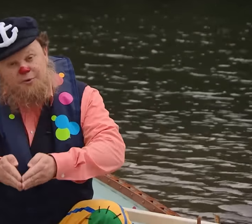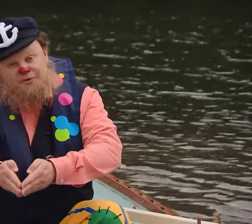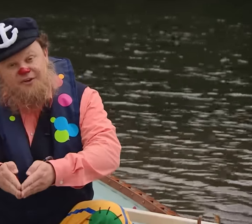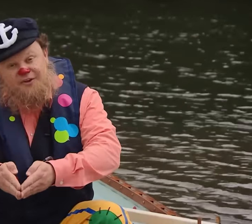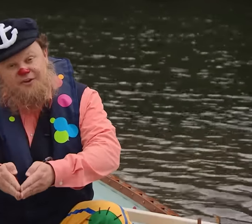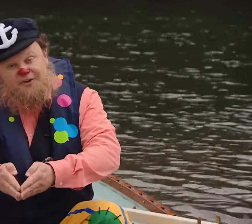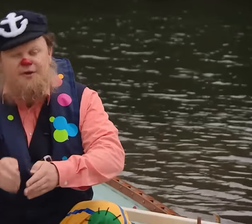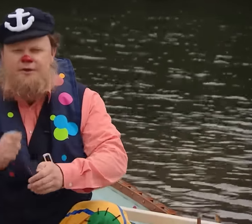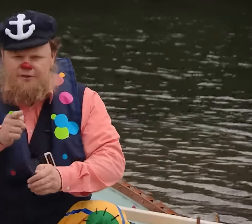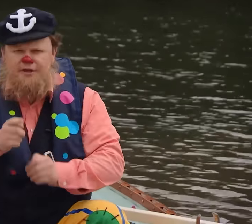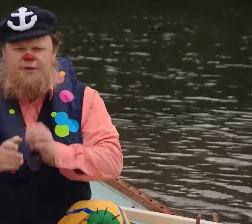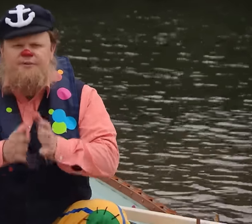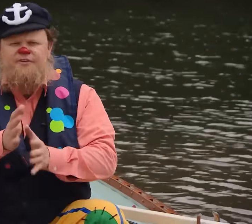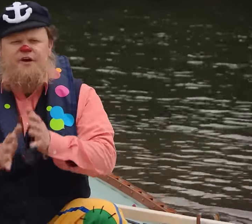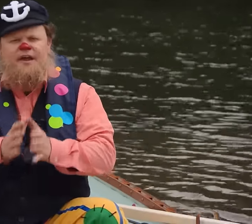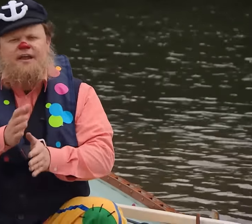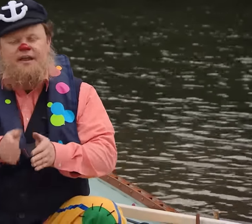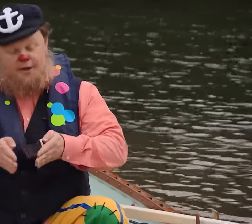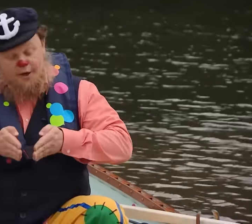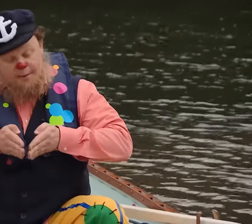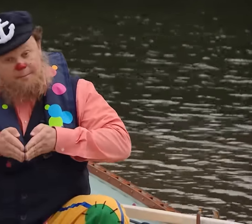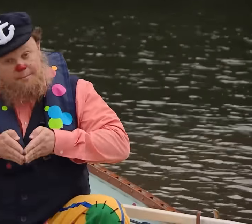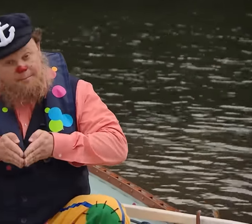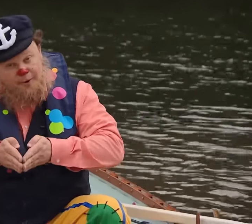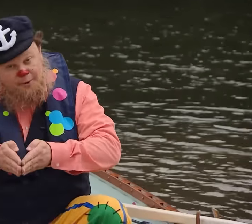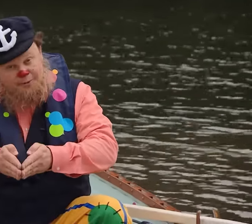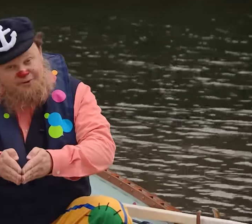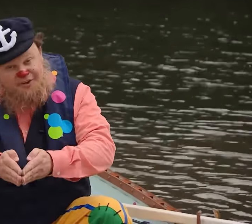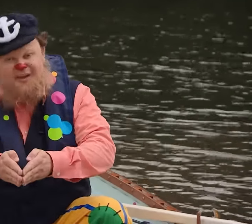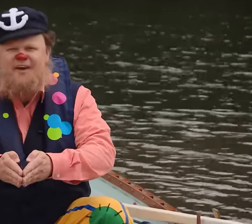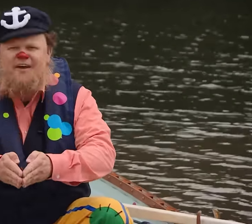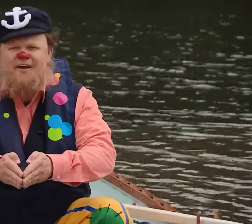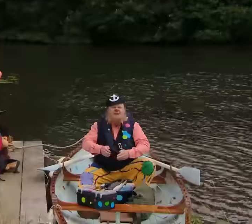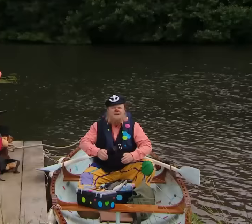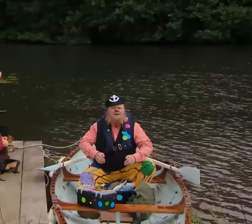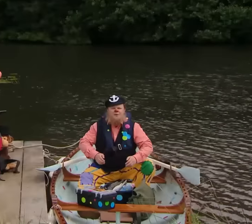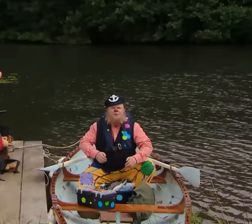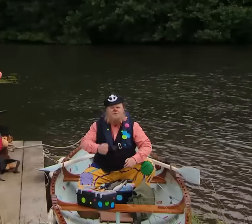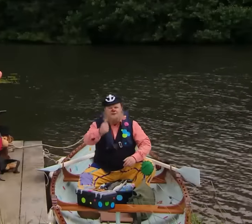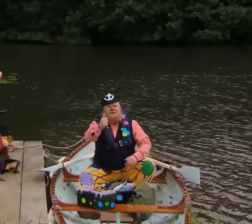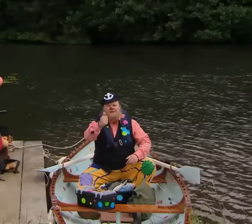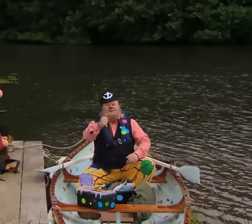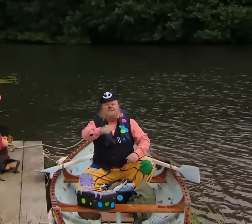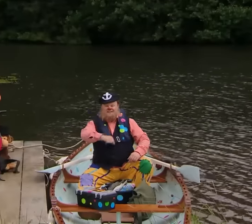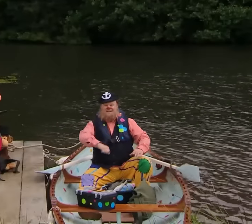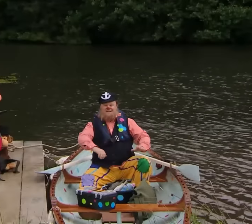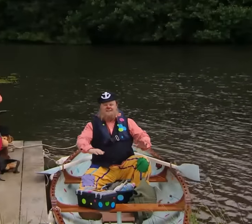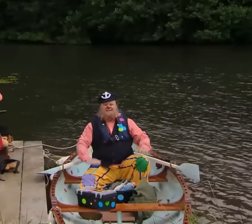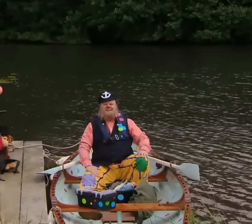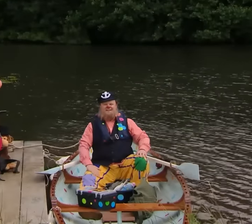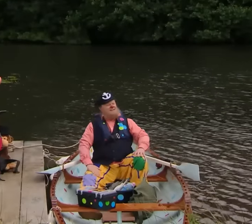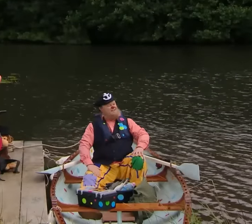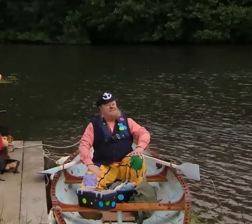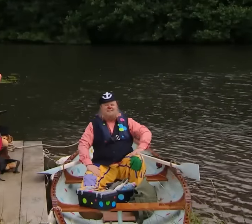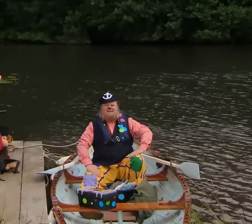Boat. New sign. Boat. Oh, very good. Very good. Thank you,